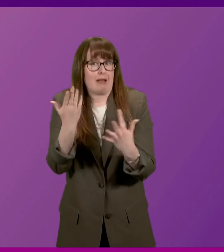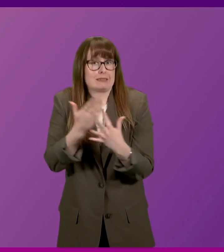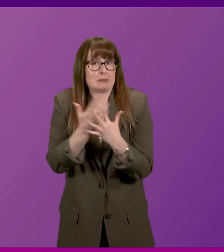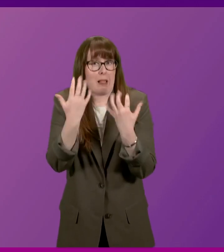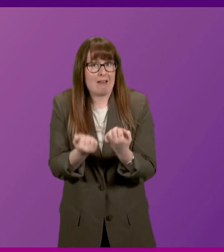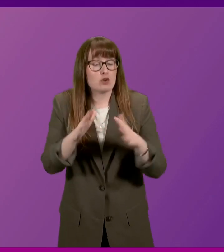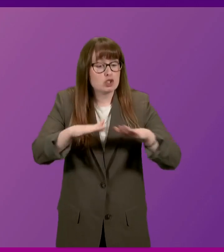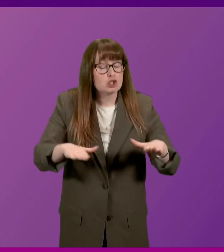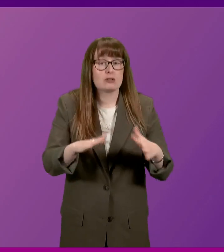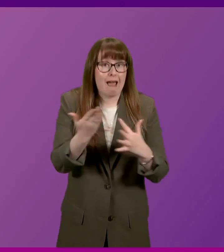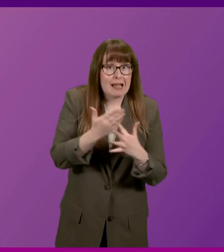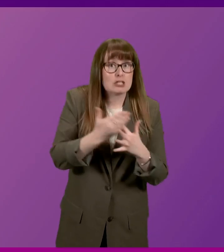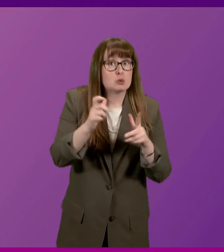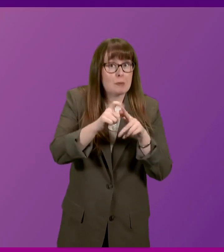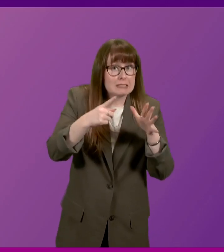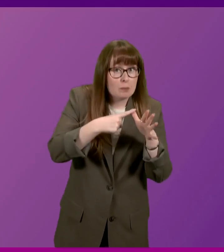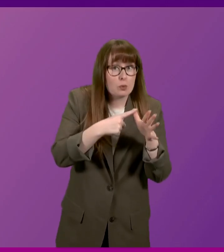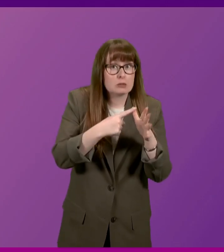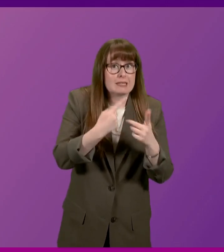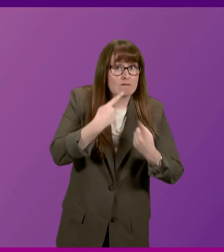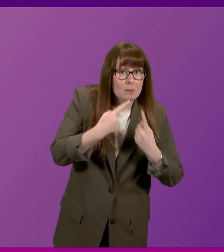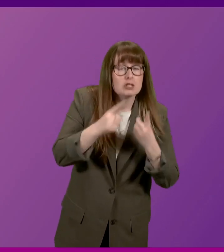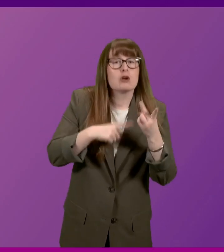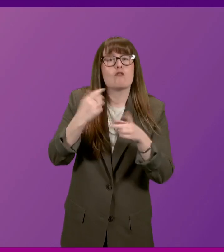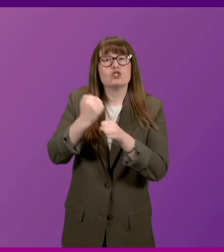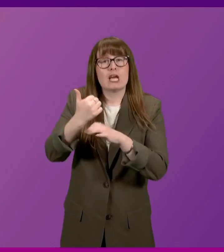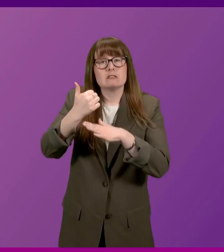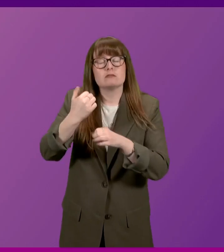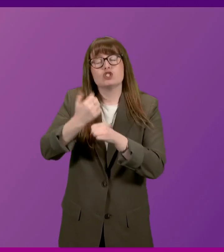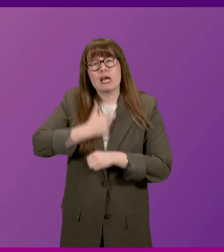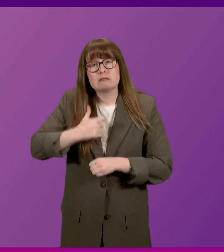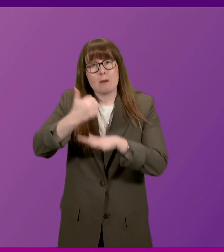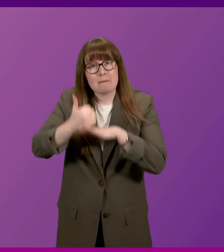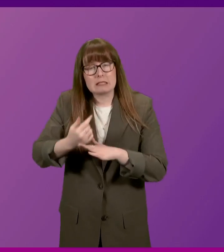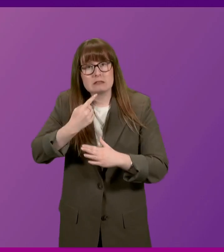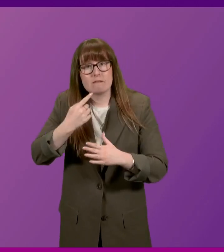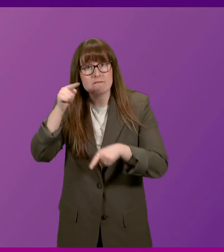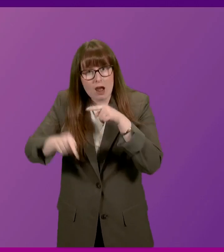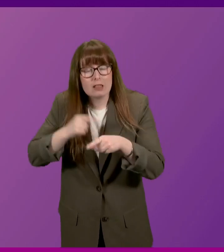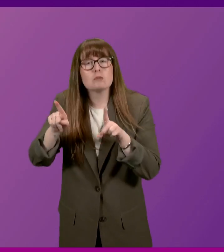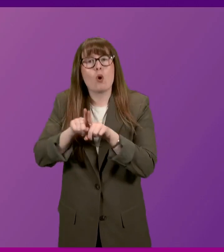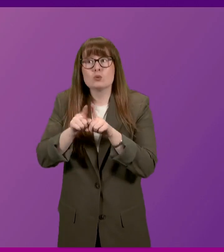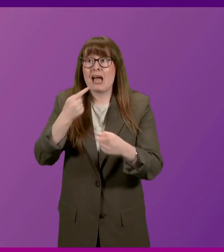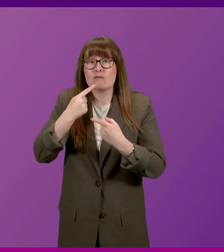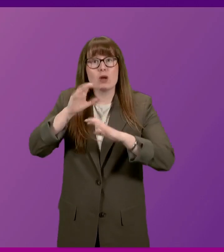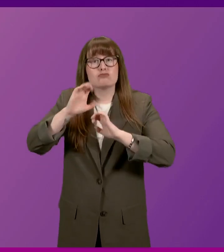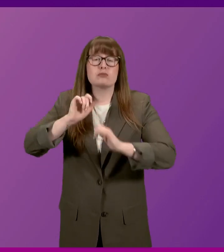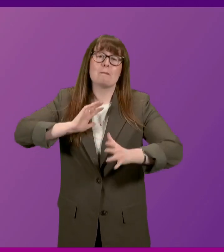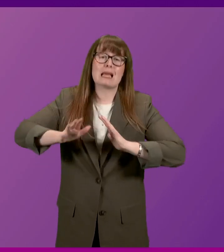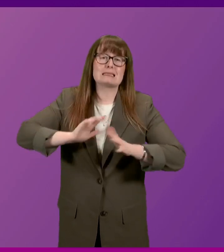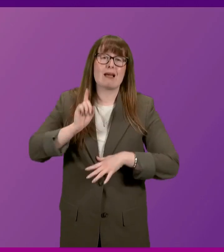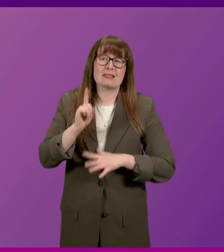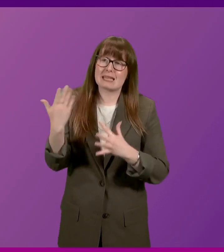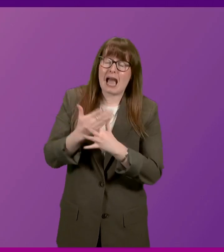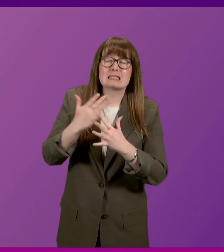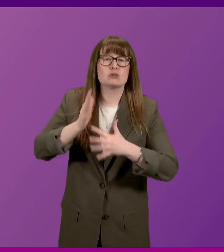kind of domestic abuse, gender-based violence work, but also the deaf awareness and the BSL, the information in BSL and access to